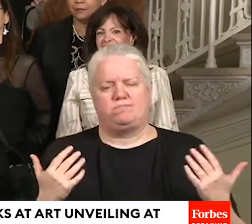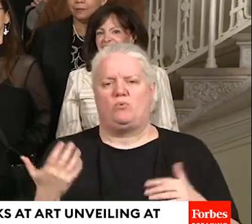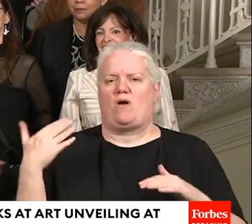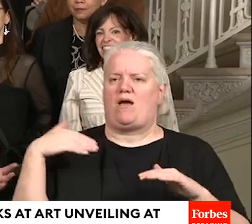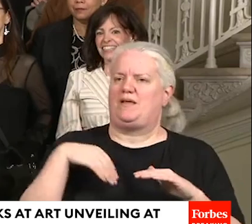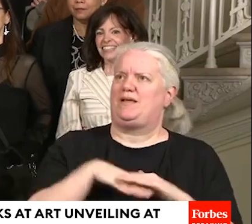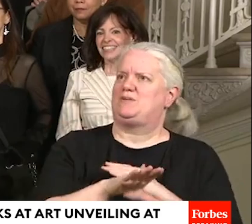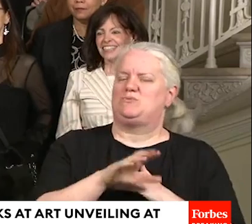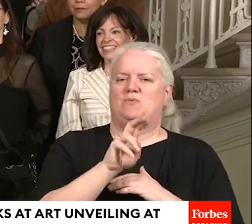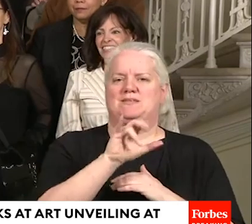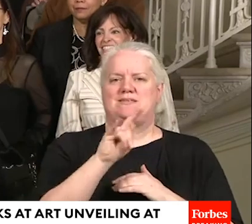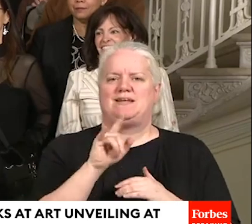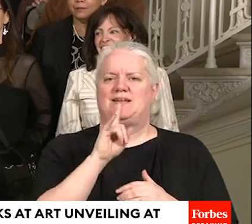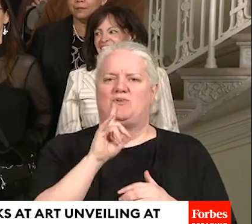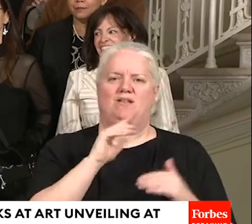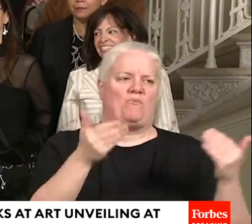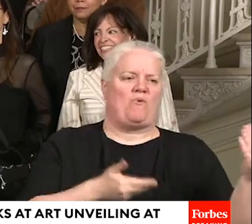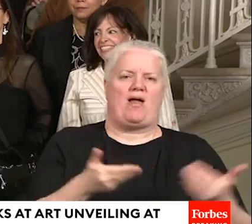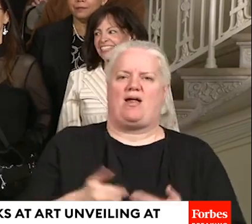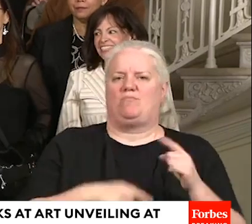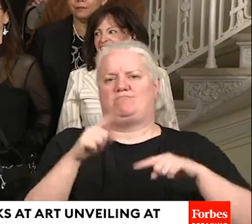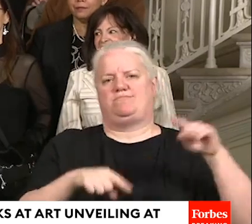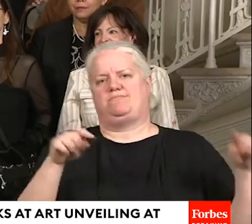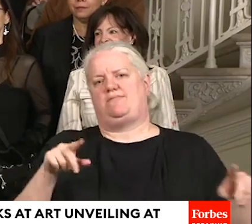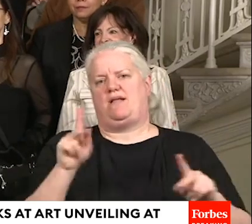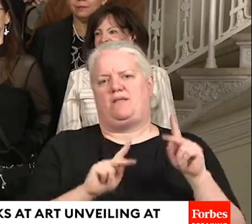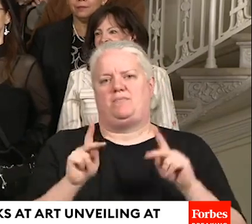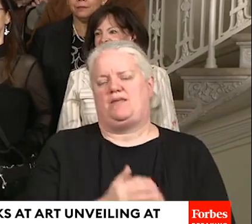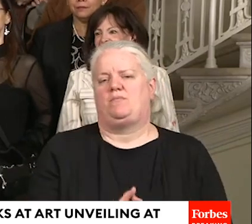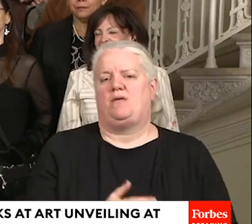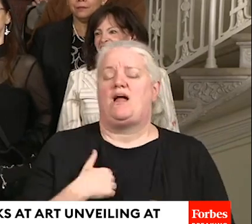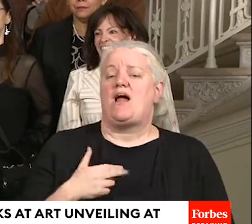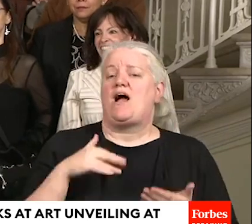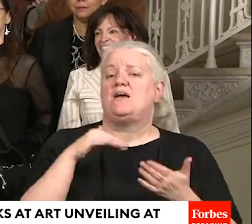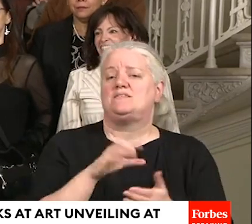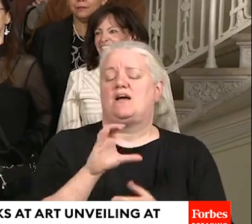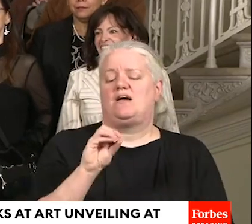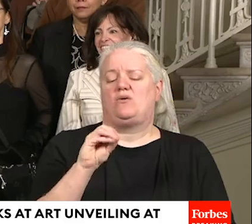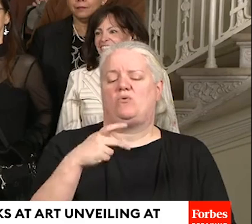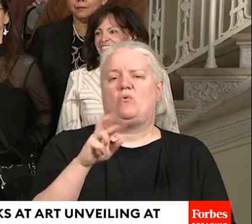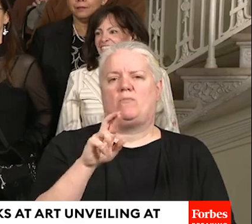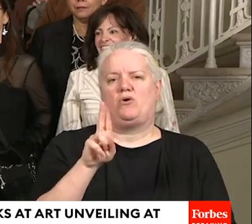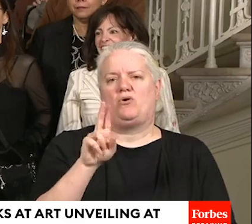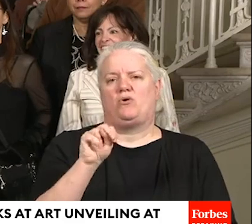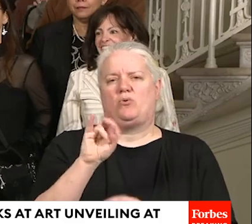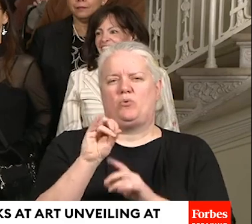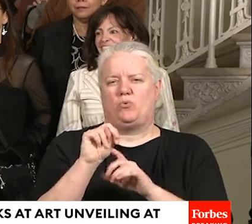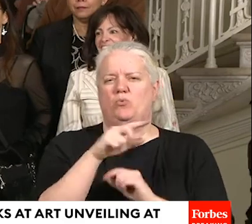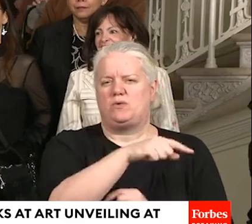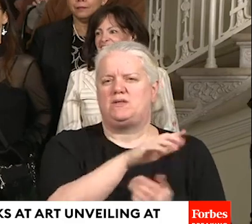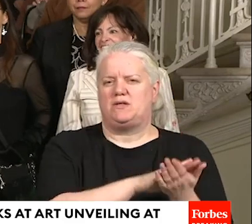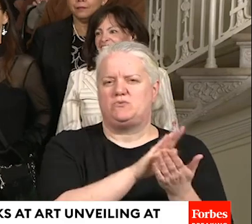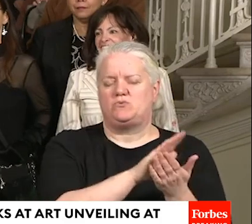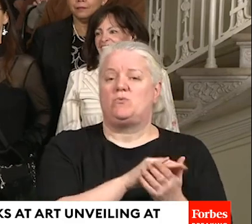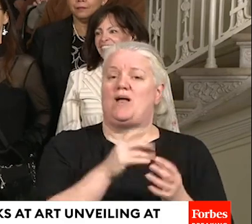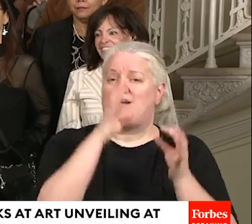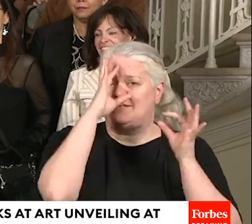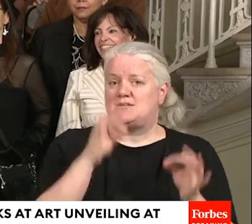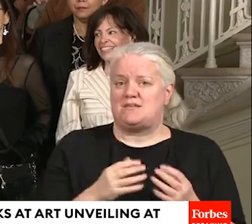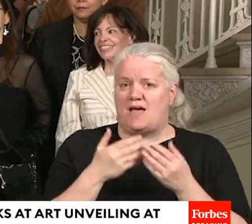is, everybody's welcome. And when I studied in Cooper Union, I decided to blindfold myself a whole week